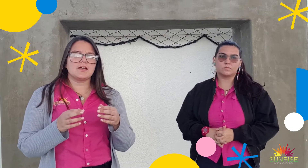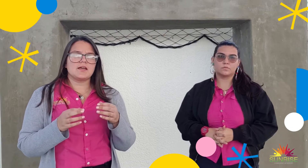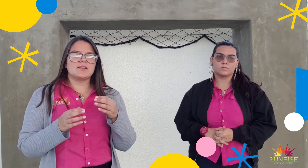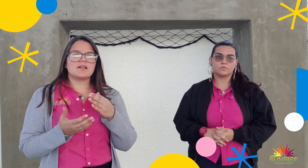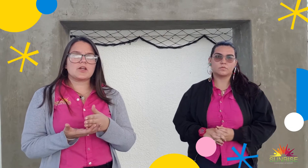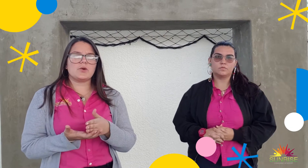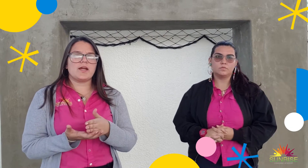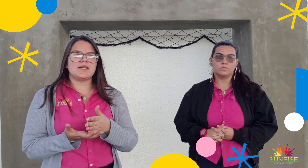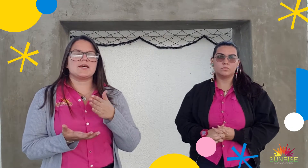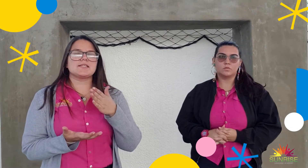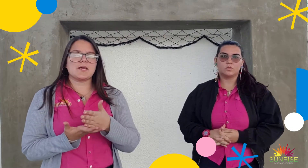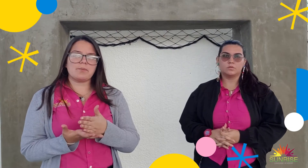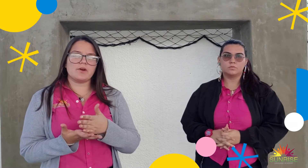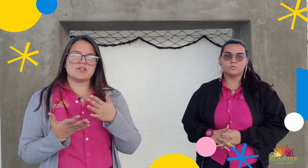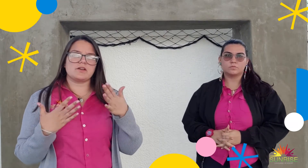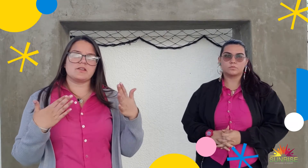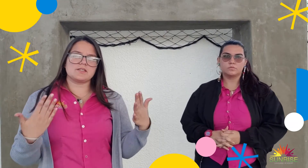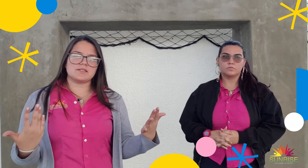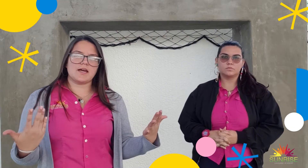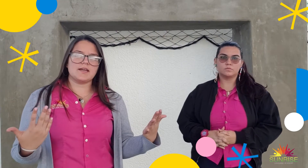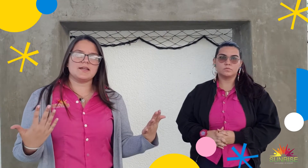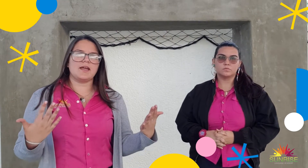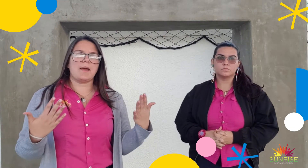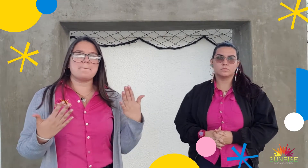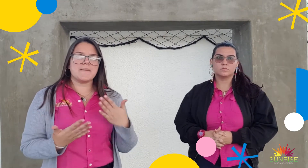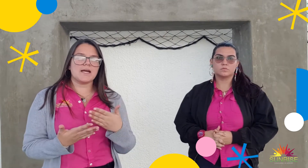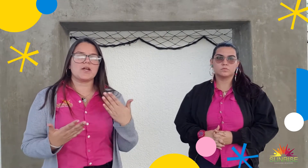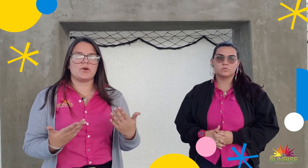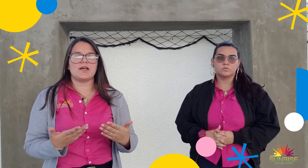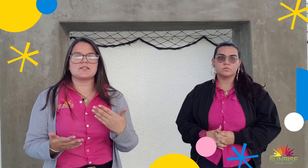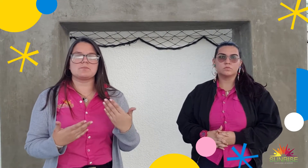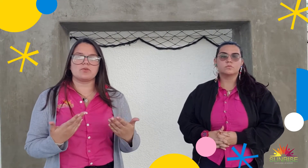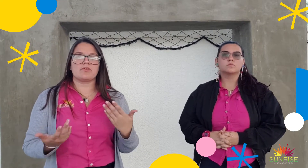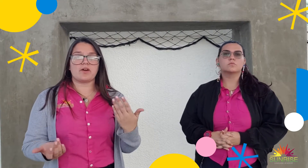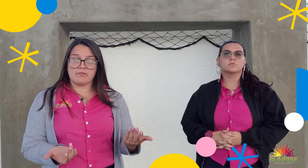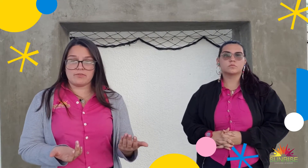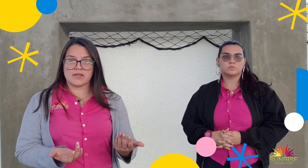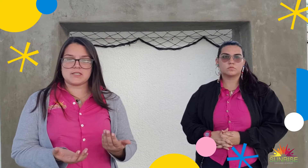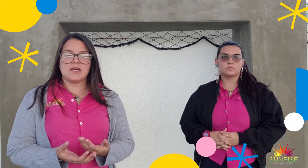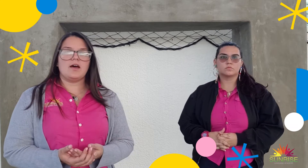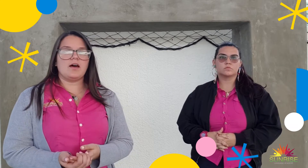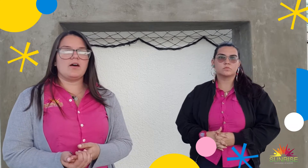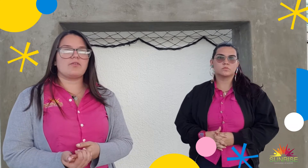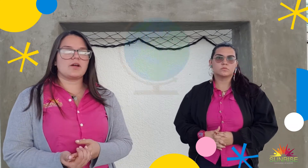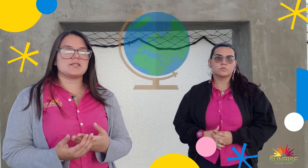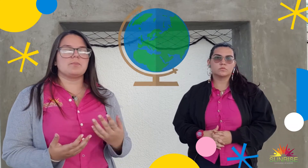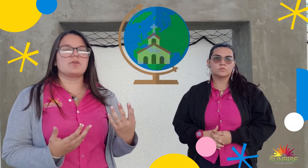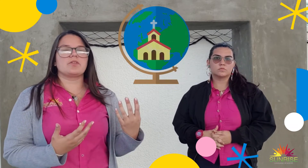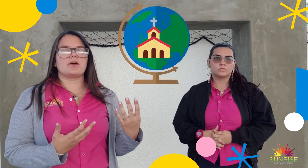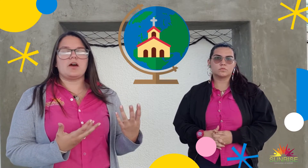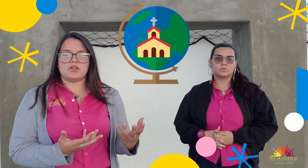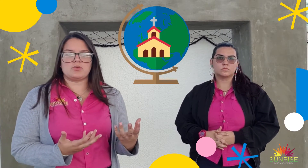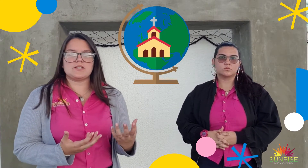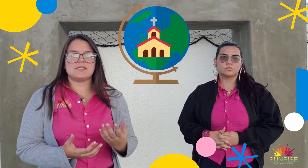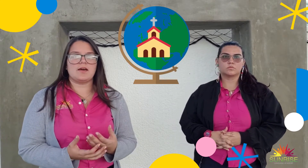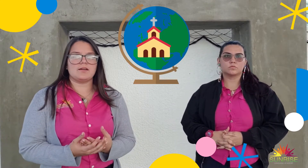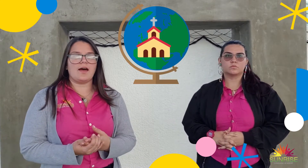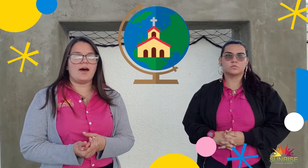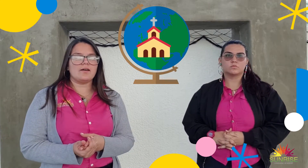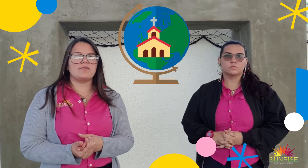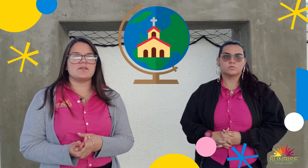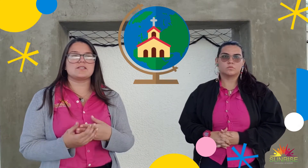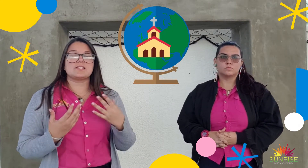things that create a separation in the society and might create some sort of conflict? For example, the countries